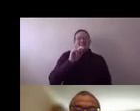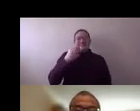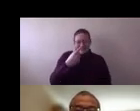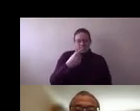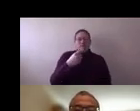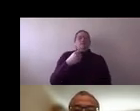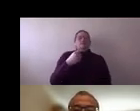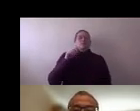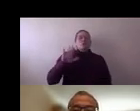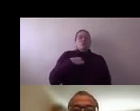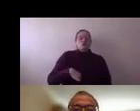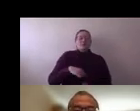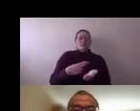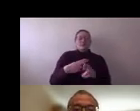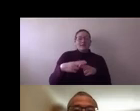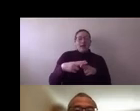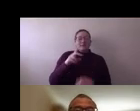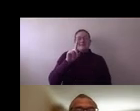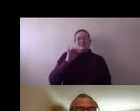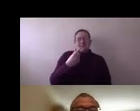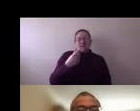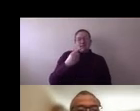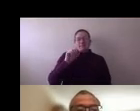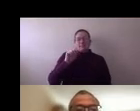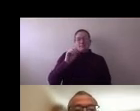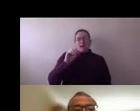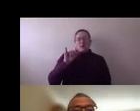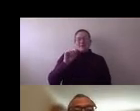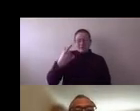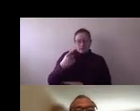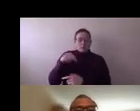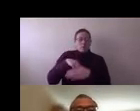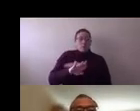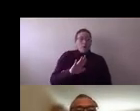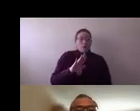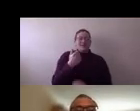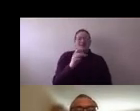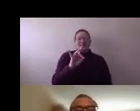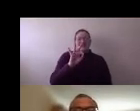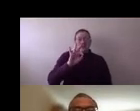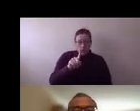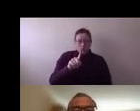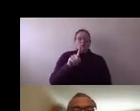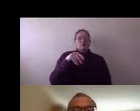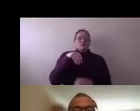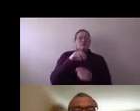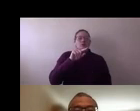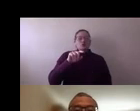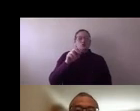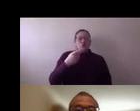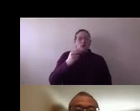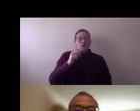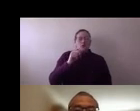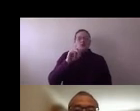will be rendered as Ding Maoying. And so she was born in 1891 in Zhejiang, but she grew up